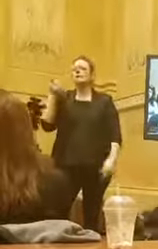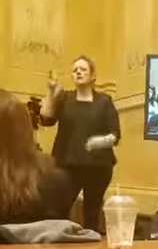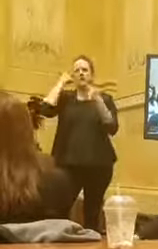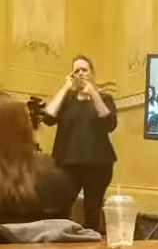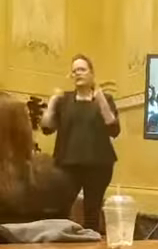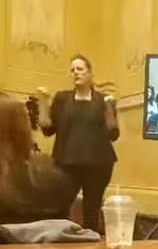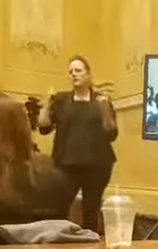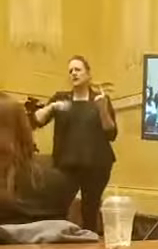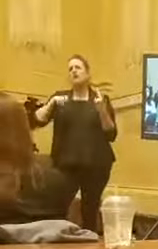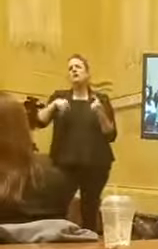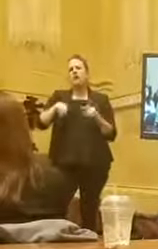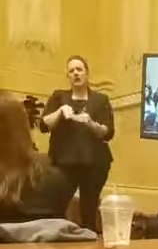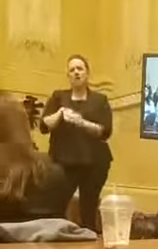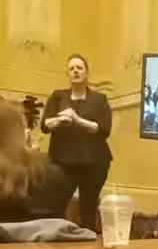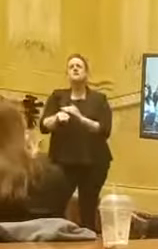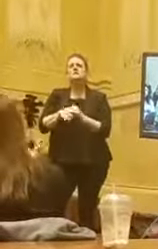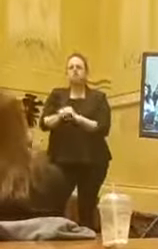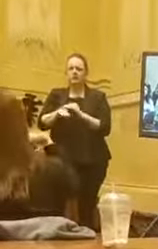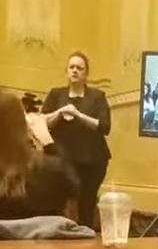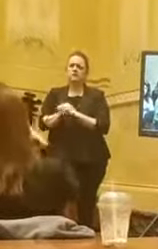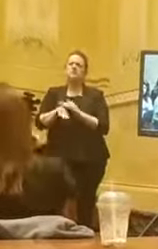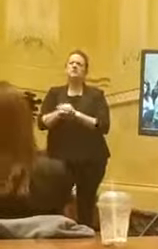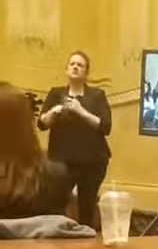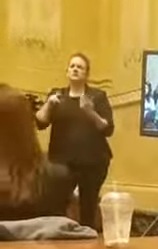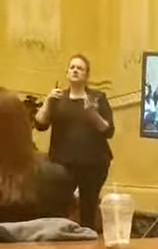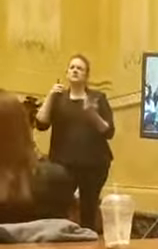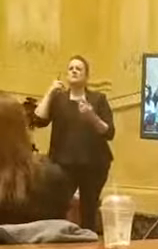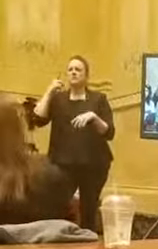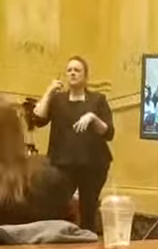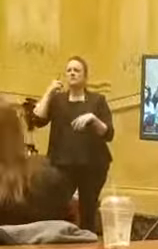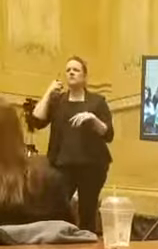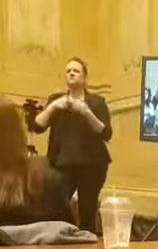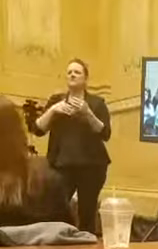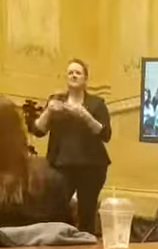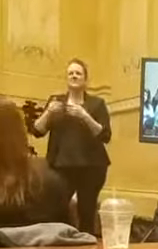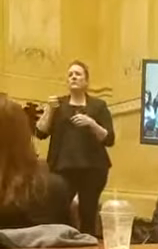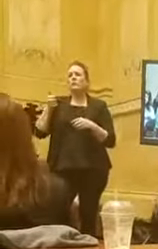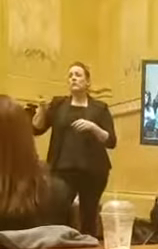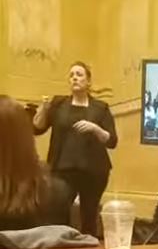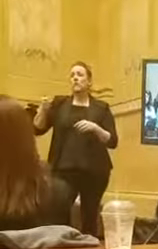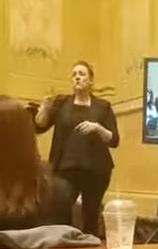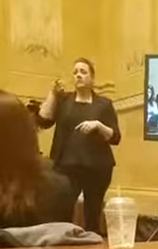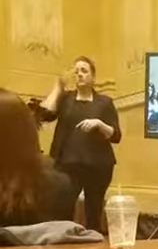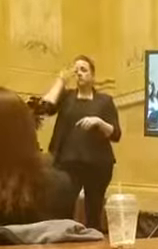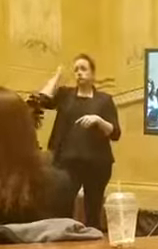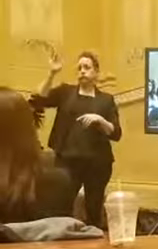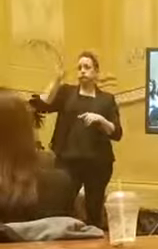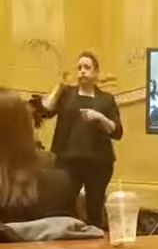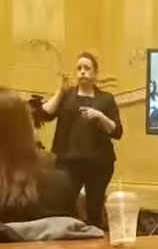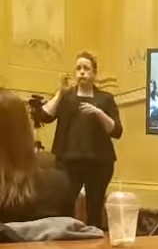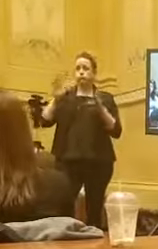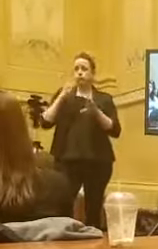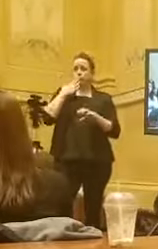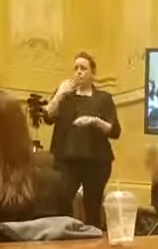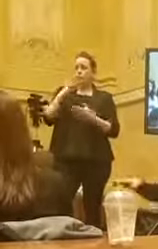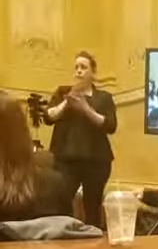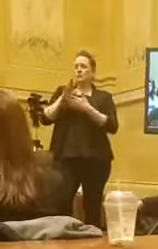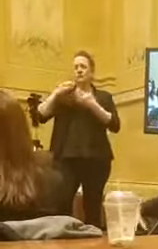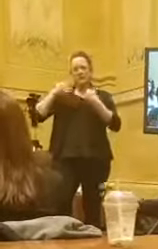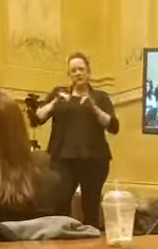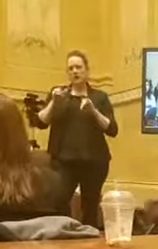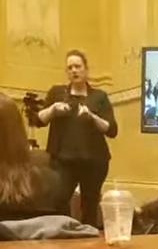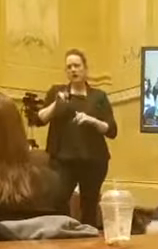gifted doesn't mean you don't provide access to that student. She needs that access so that she can pick up